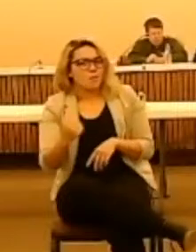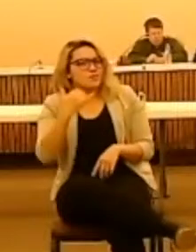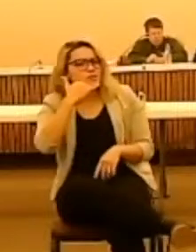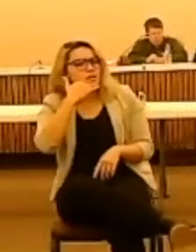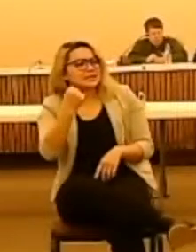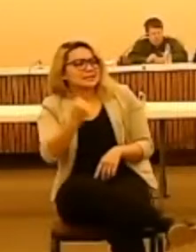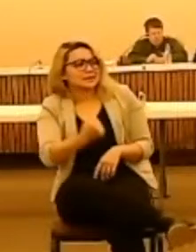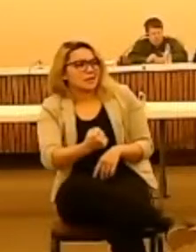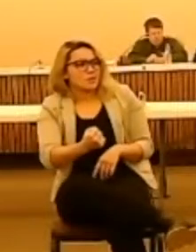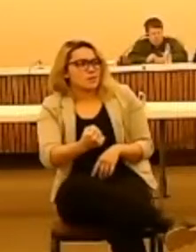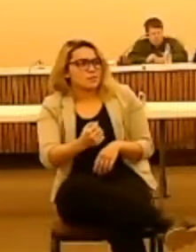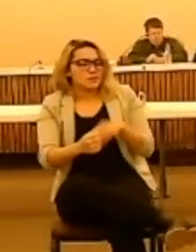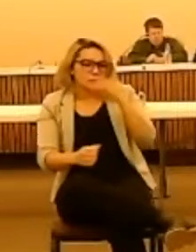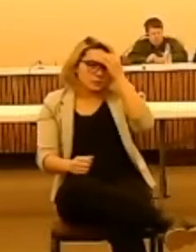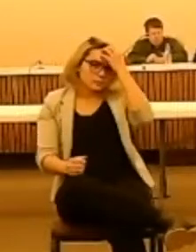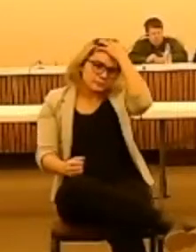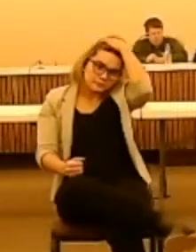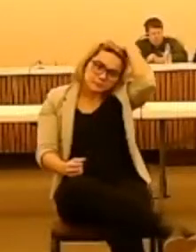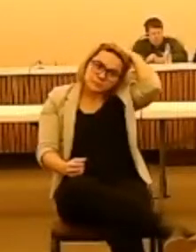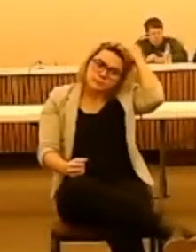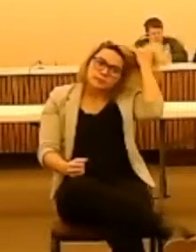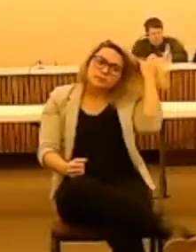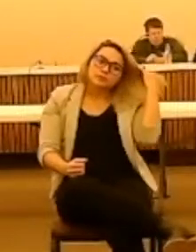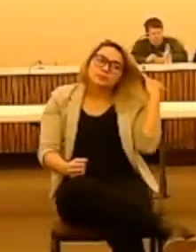So are you saying it's